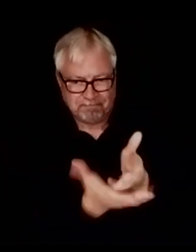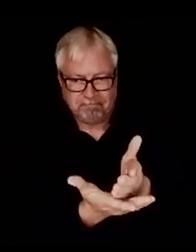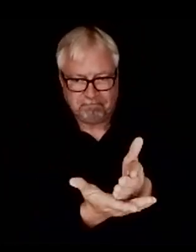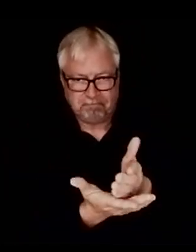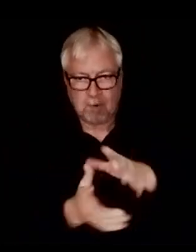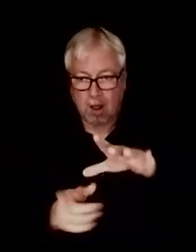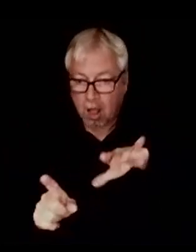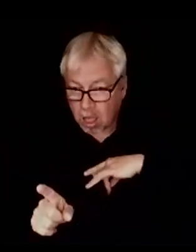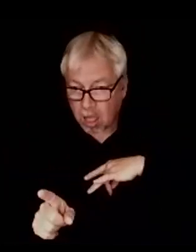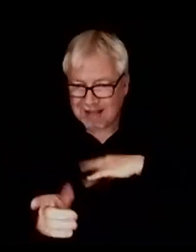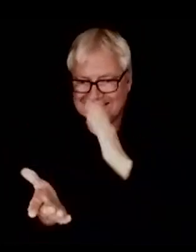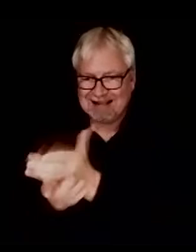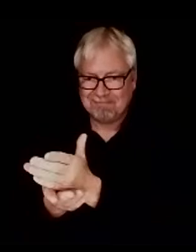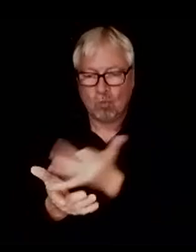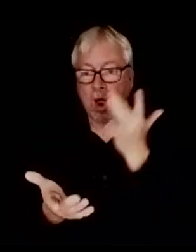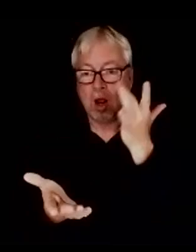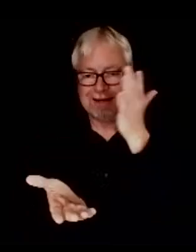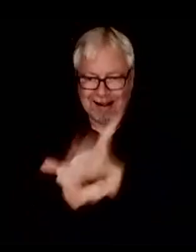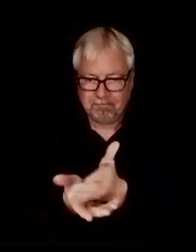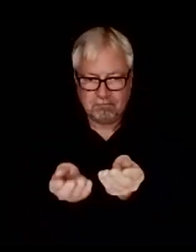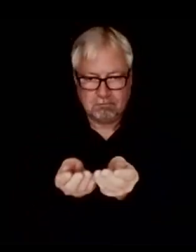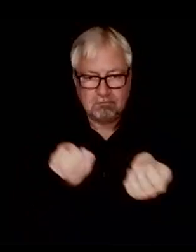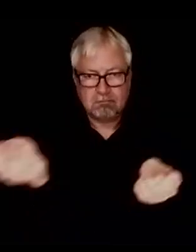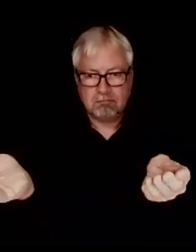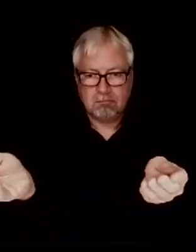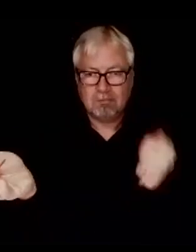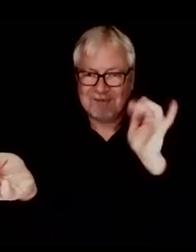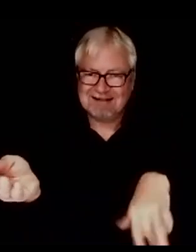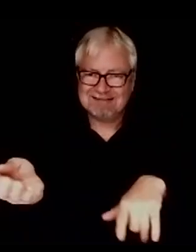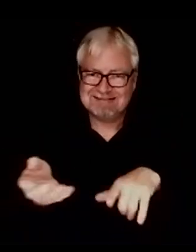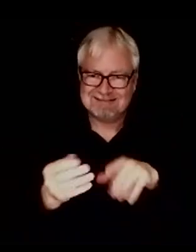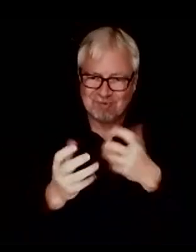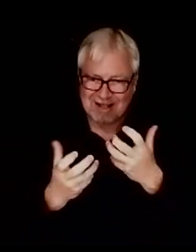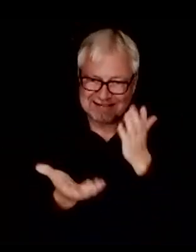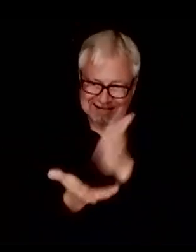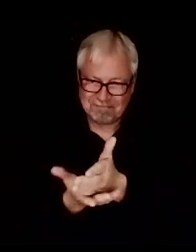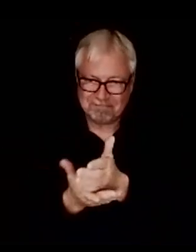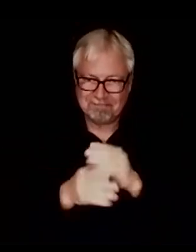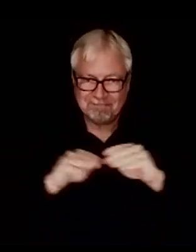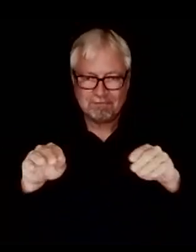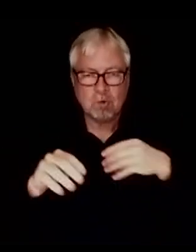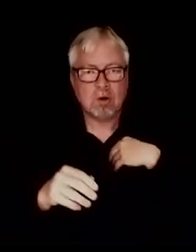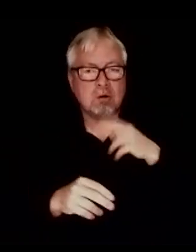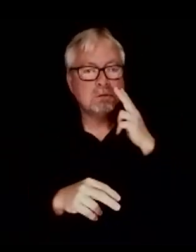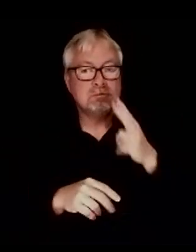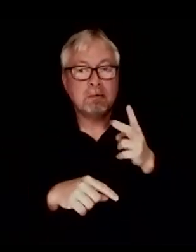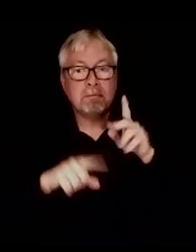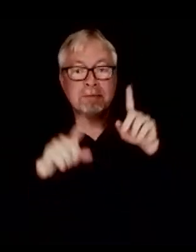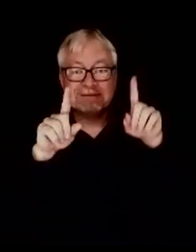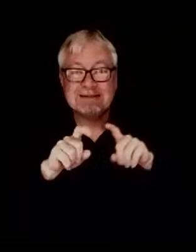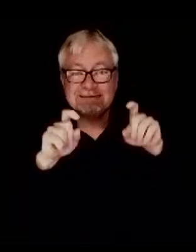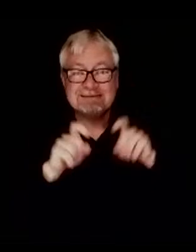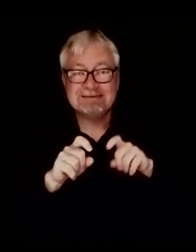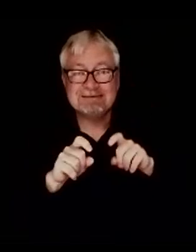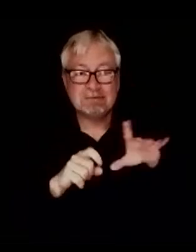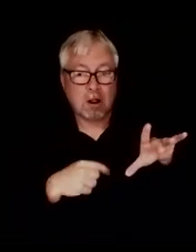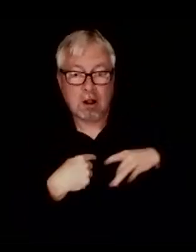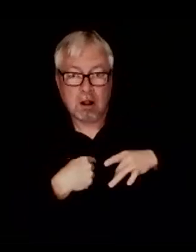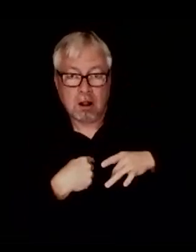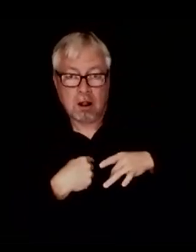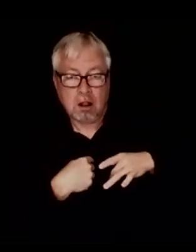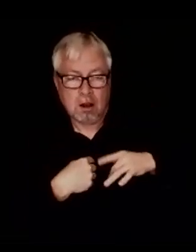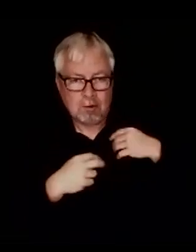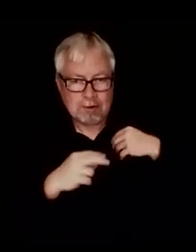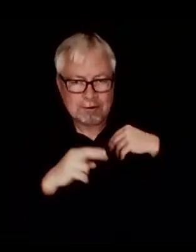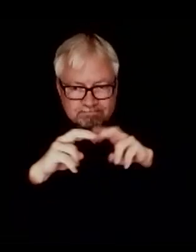the test positivity rate on a more granular level and see that gives us a little bit better picture